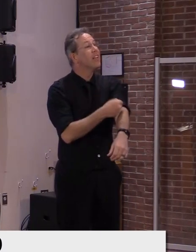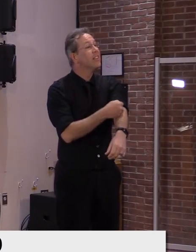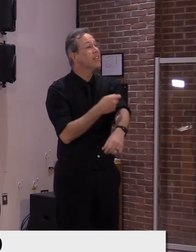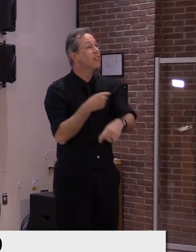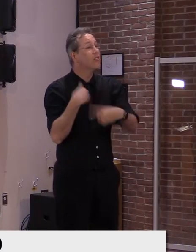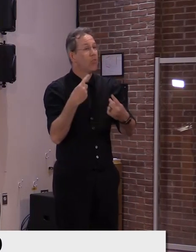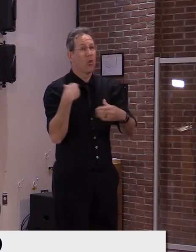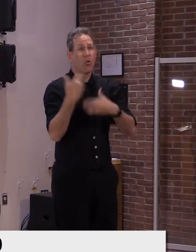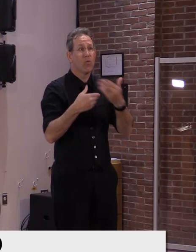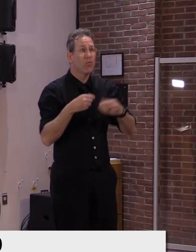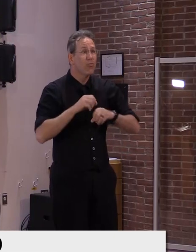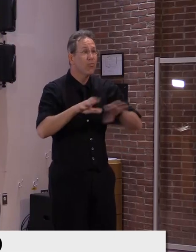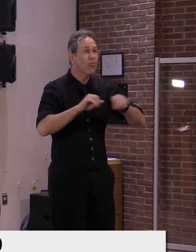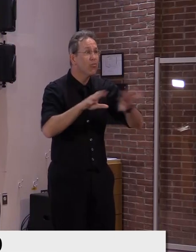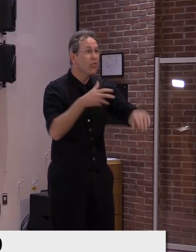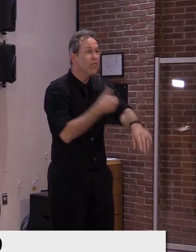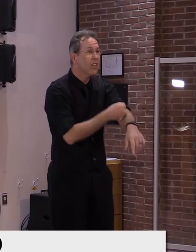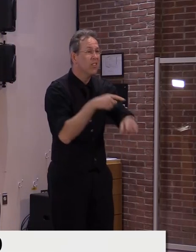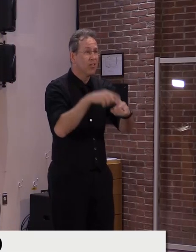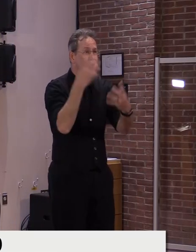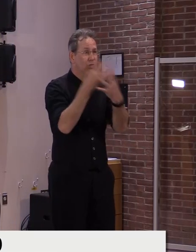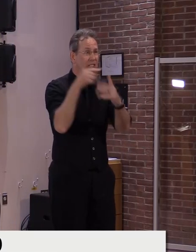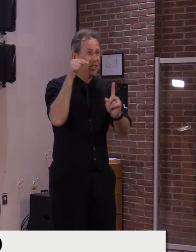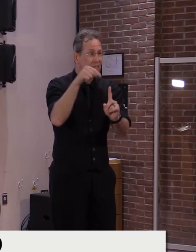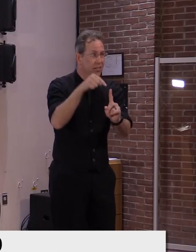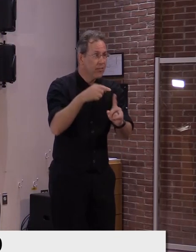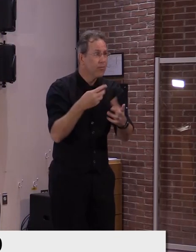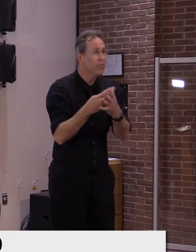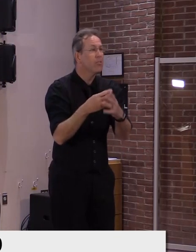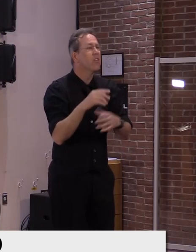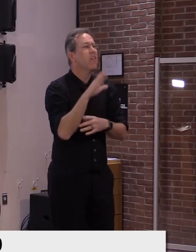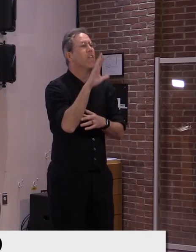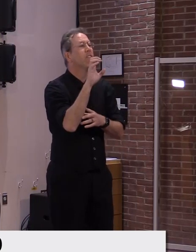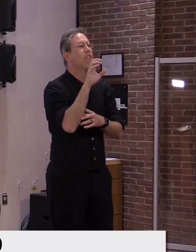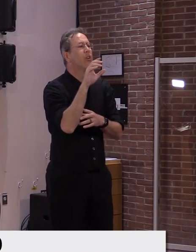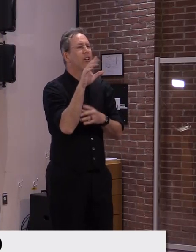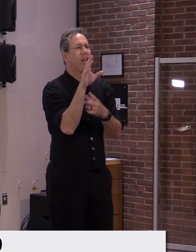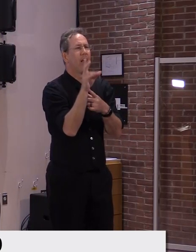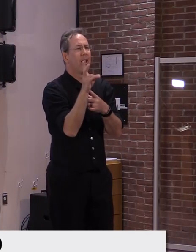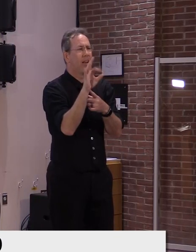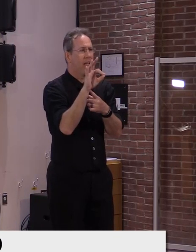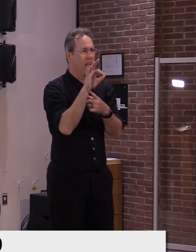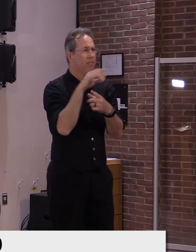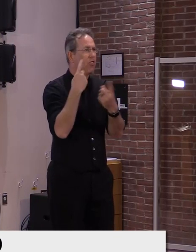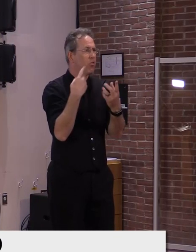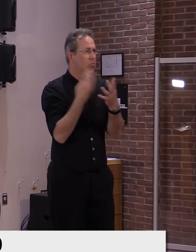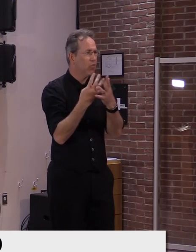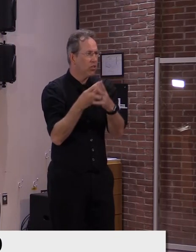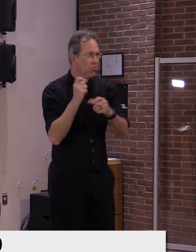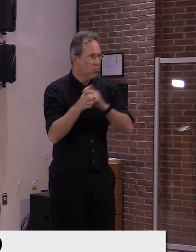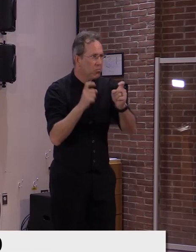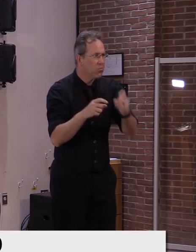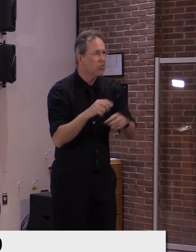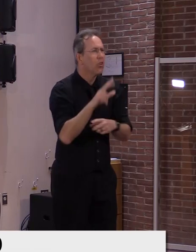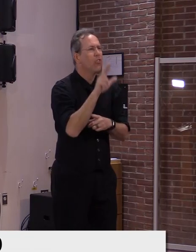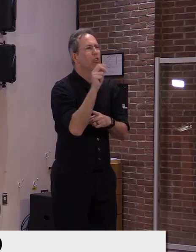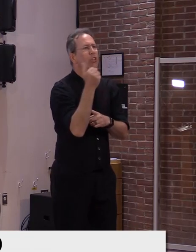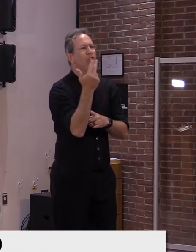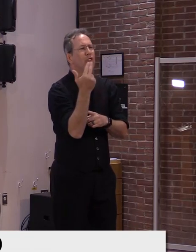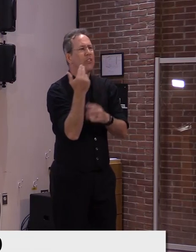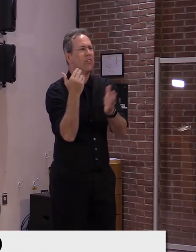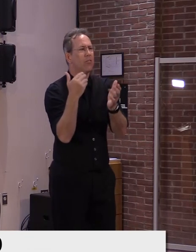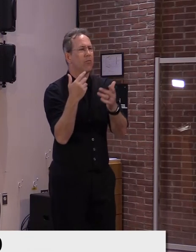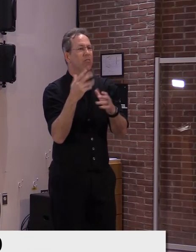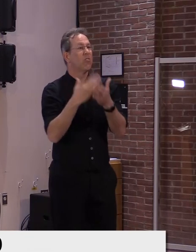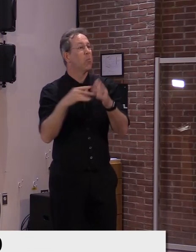corrections. 589 doses have been administered. 313 inmates have refused. We will